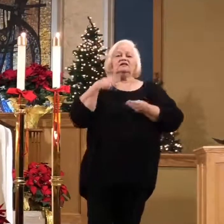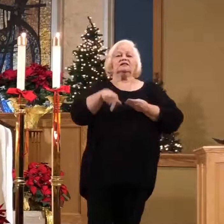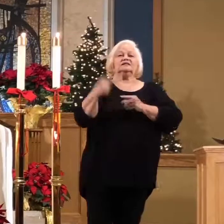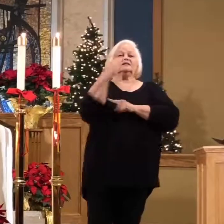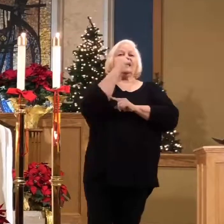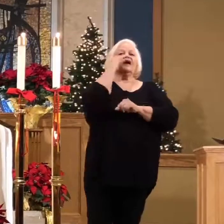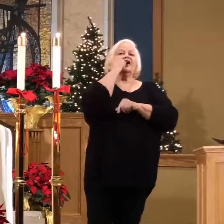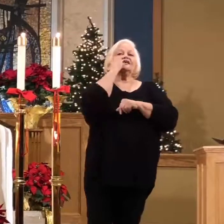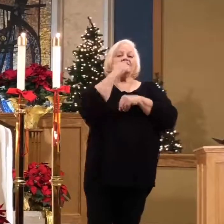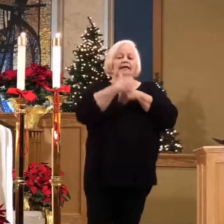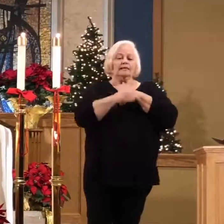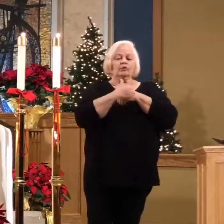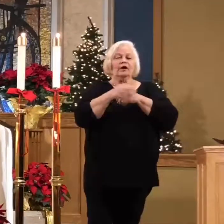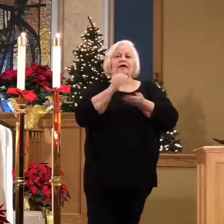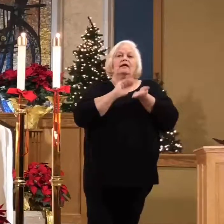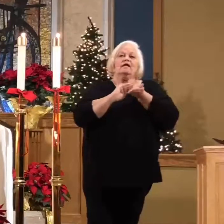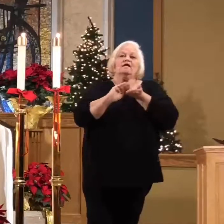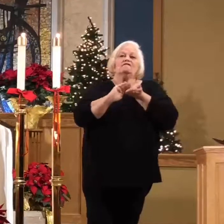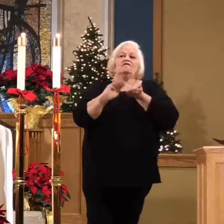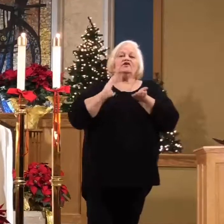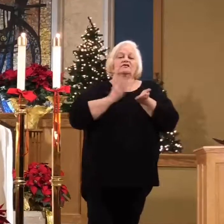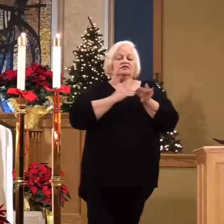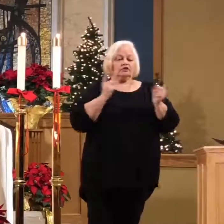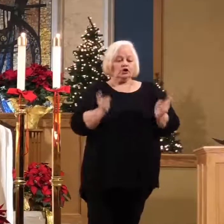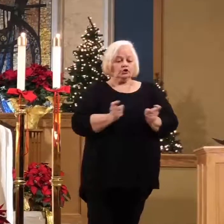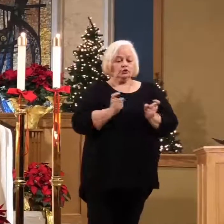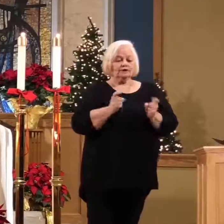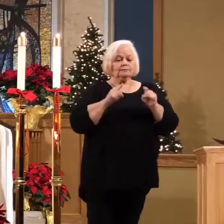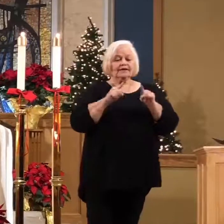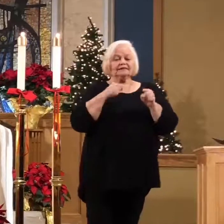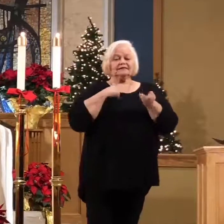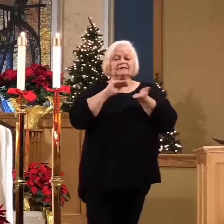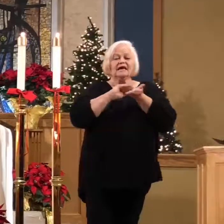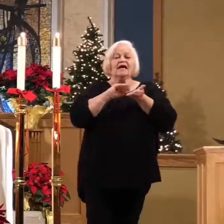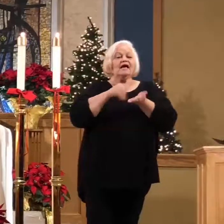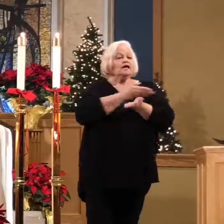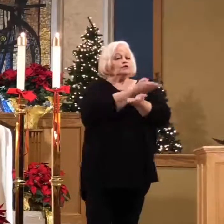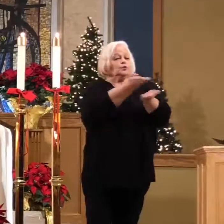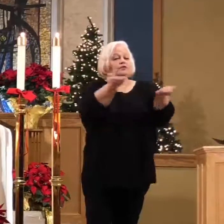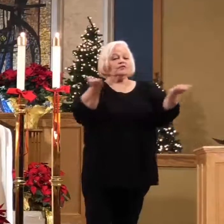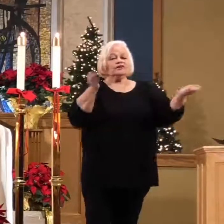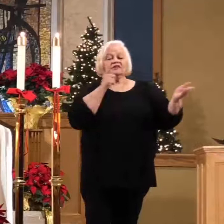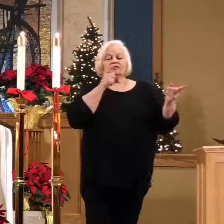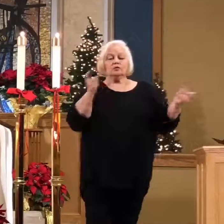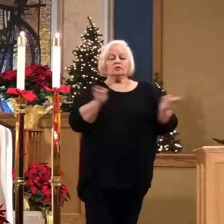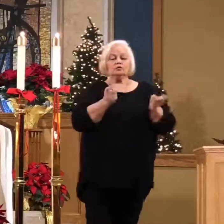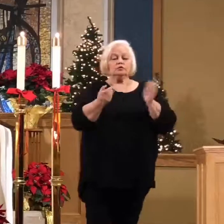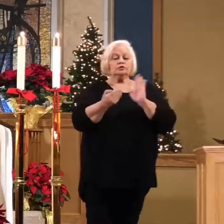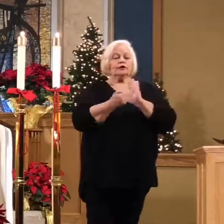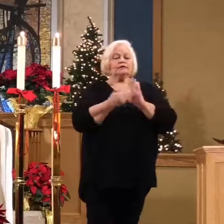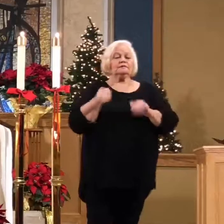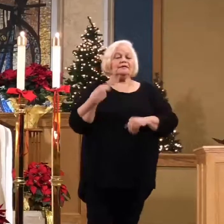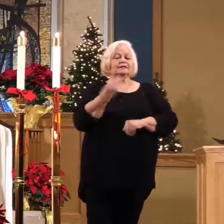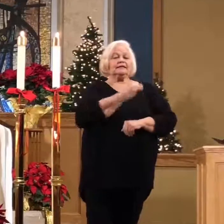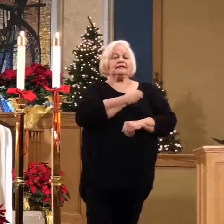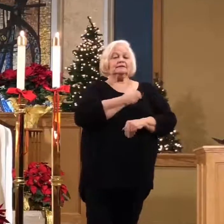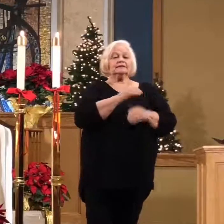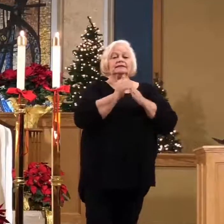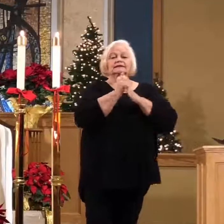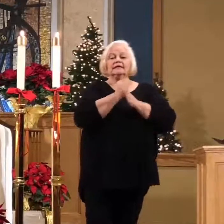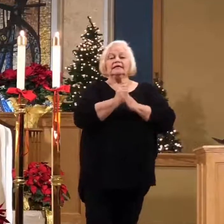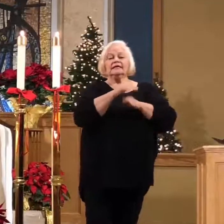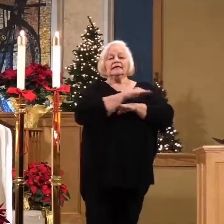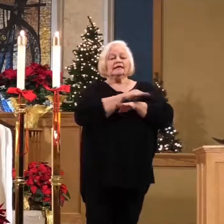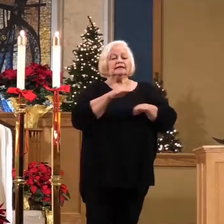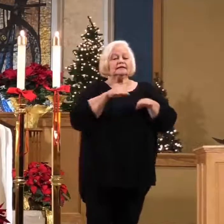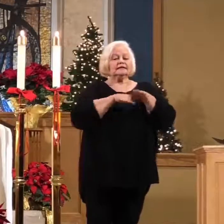us this day our daily bread, and forgive us our trespasses, as we forgive those who trespass against